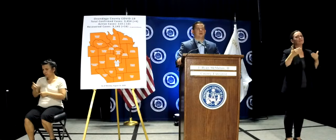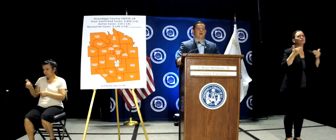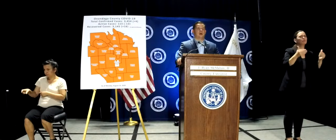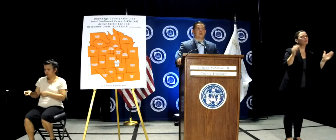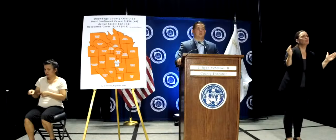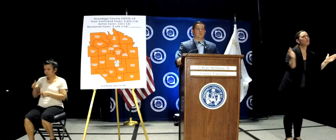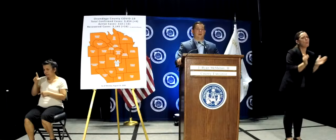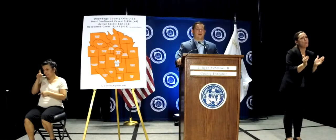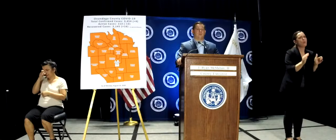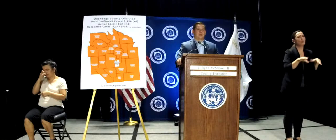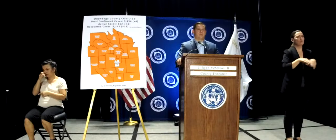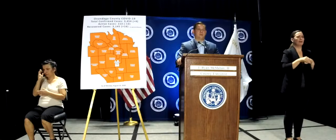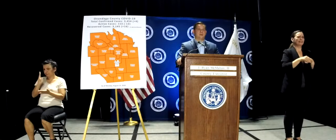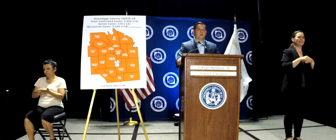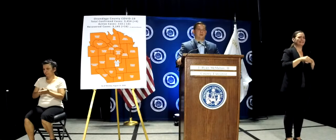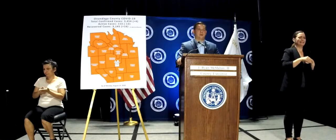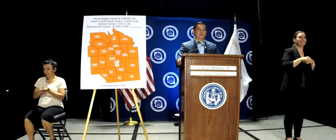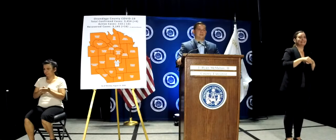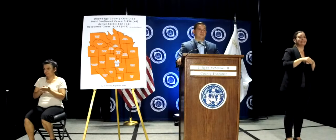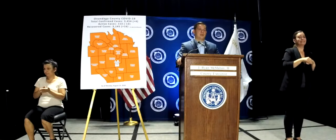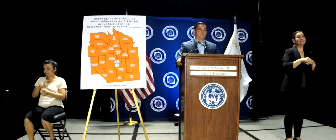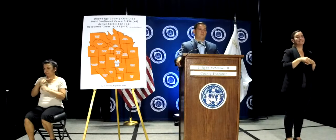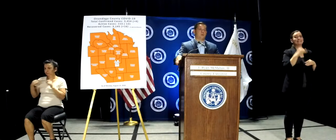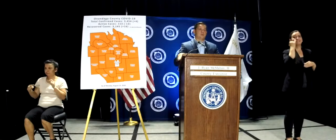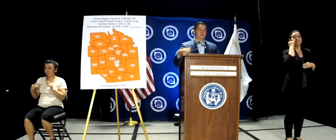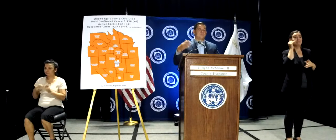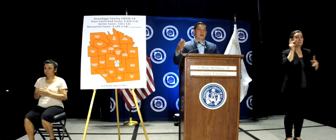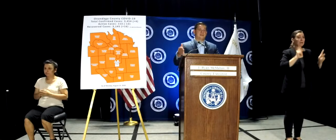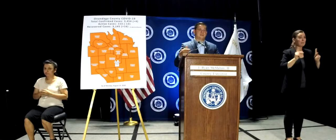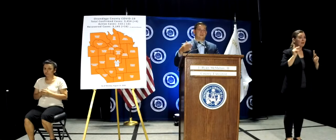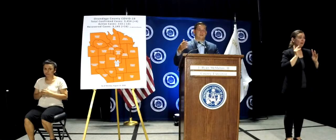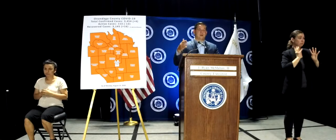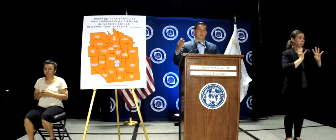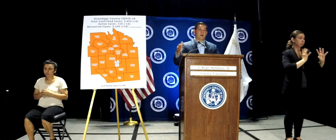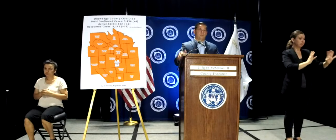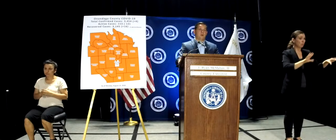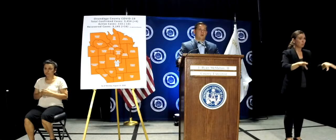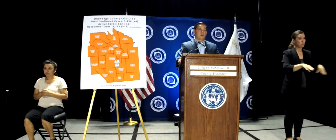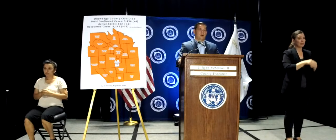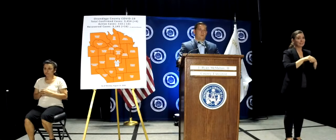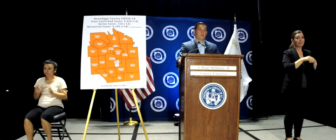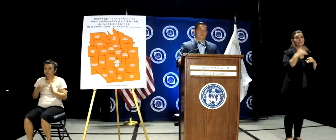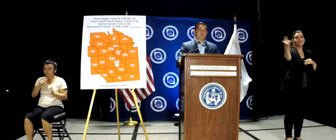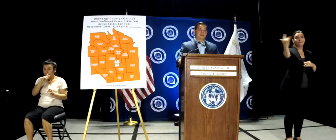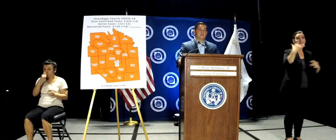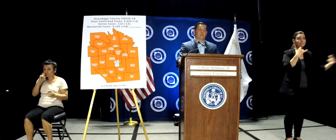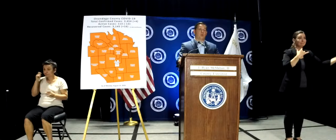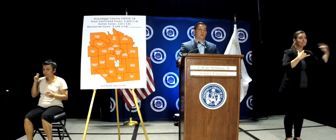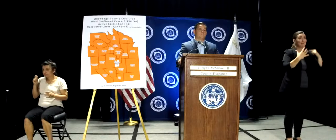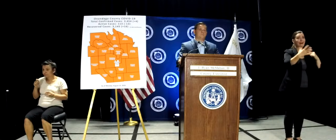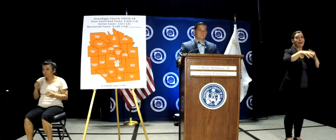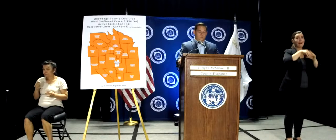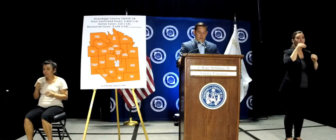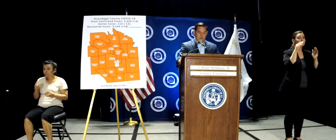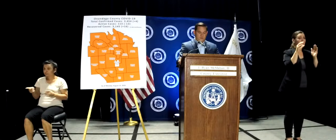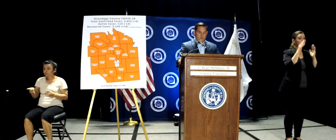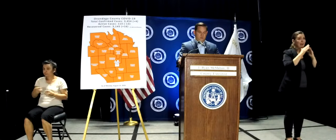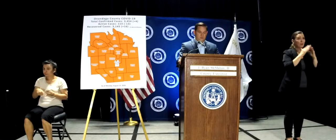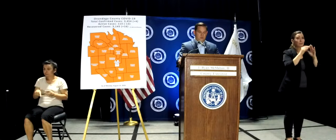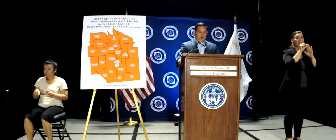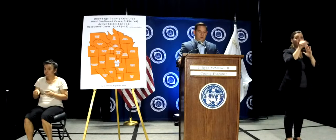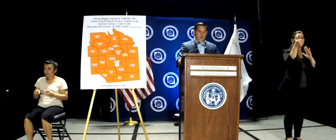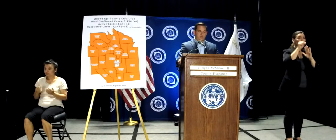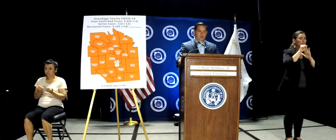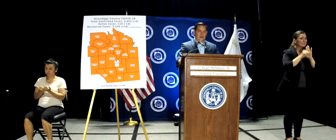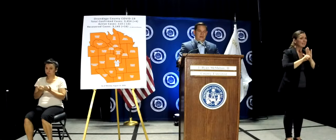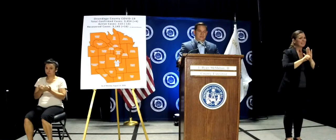wedding. We have rapid testing capabilities and capacity that's coming up, but we think that's important. And